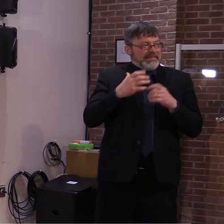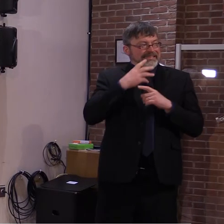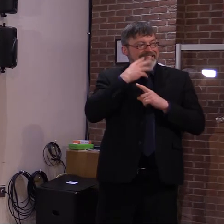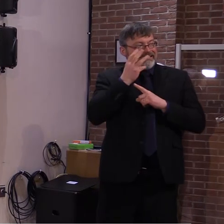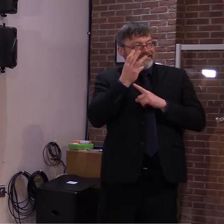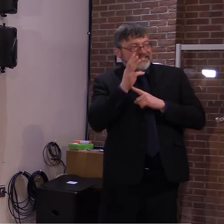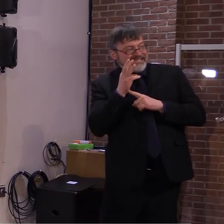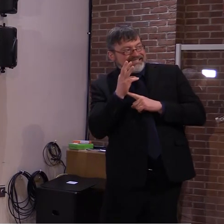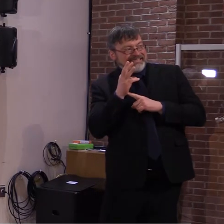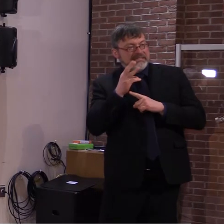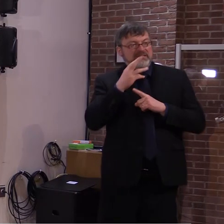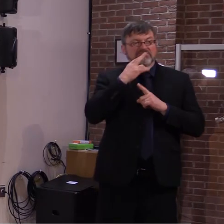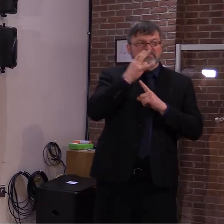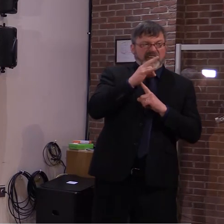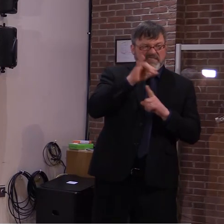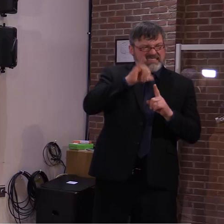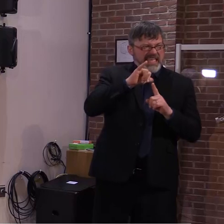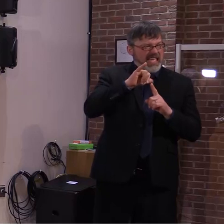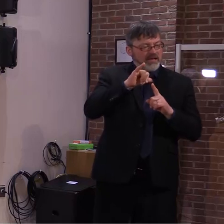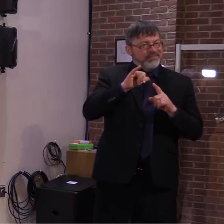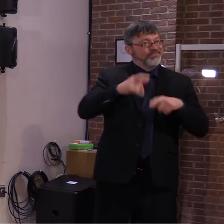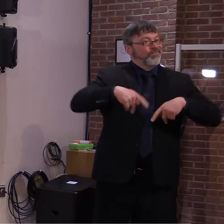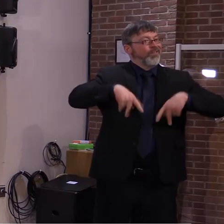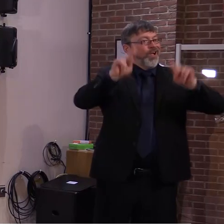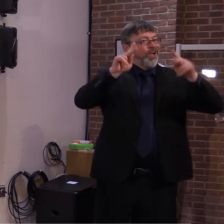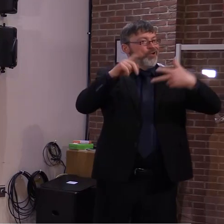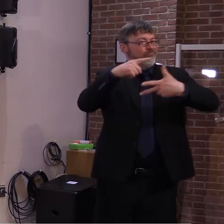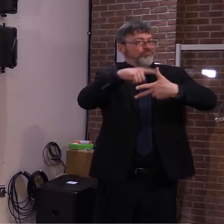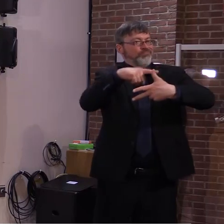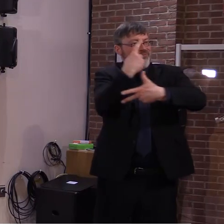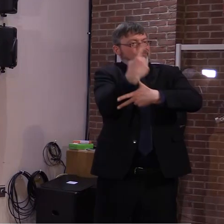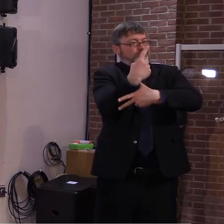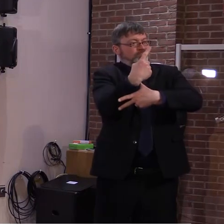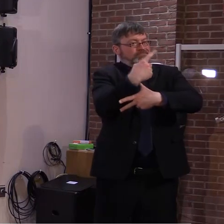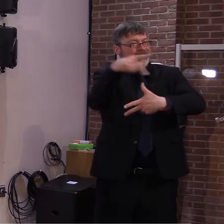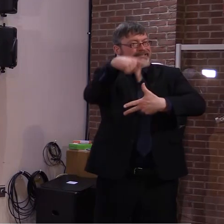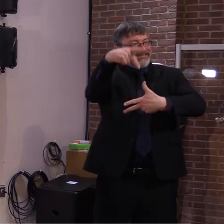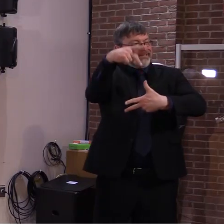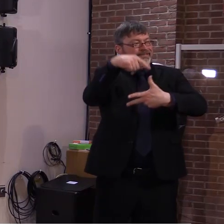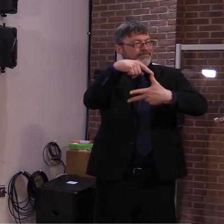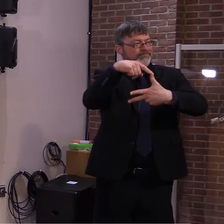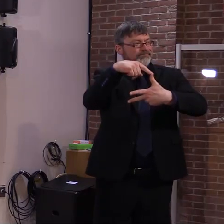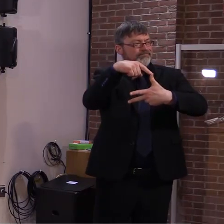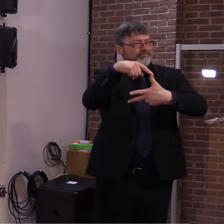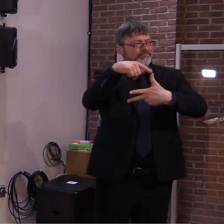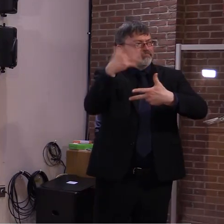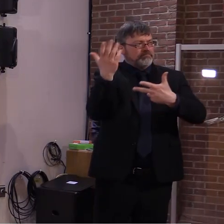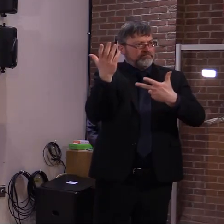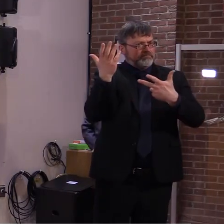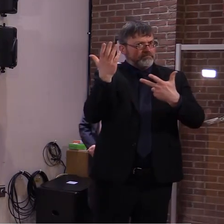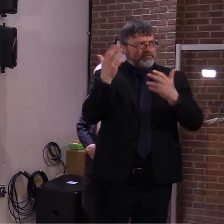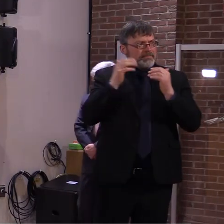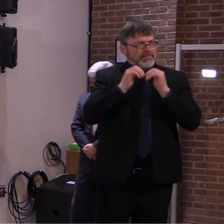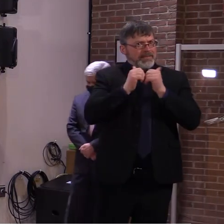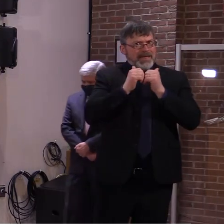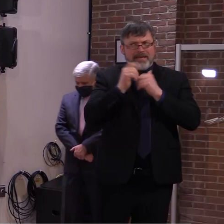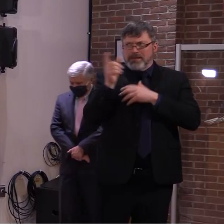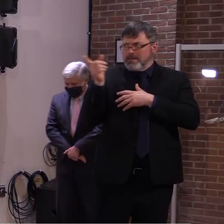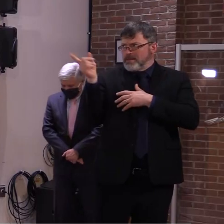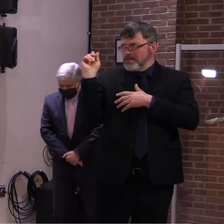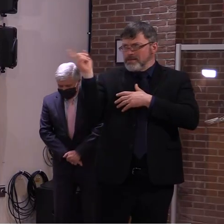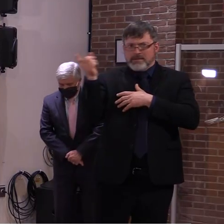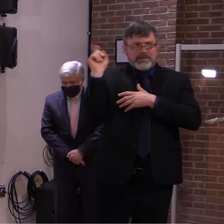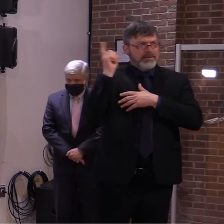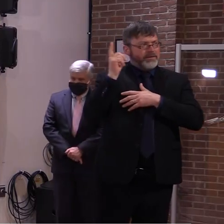vaccines. How will the state manage this, and does the state intend to hold school-based vaccine clinics? Yeah, we've been